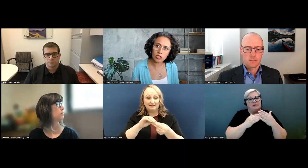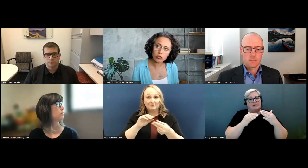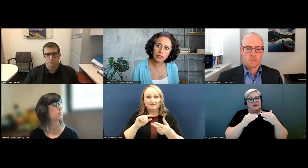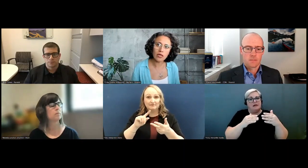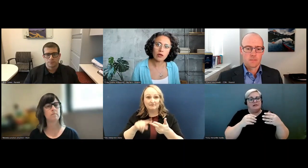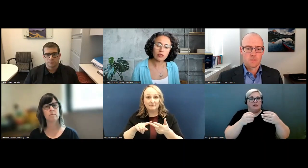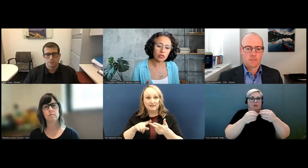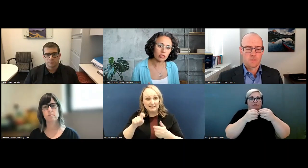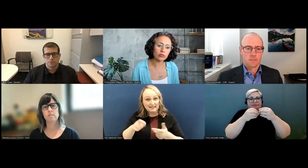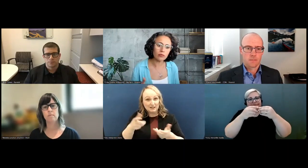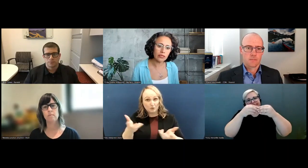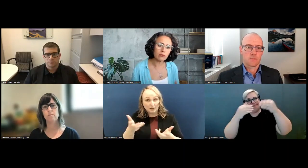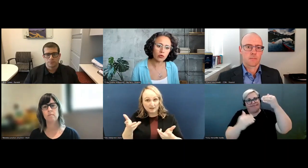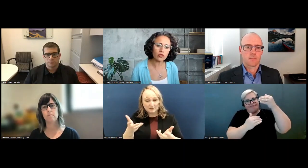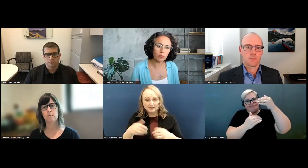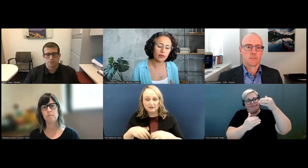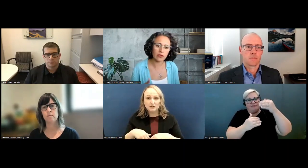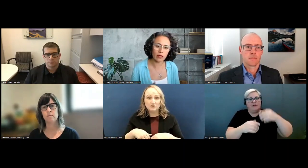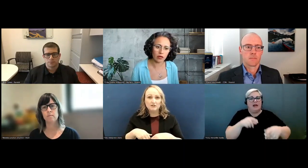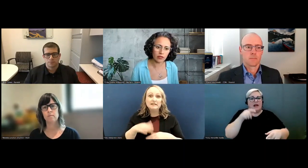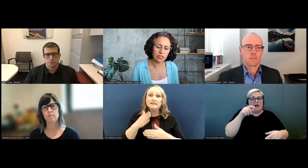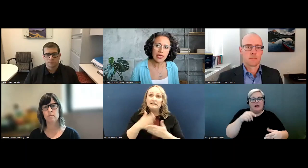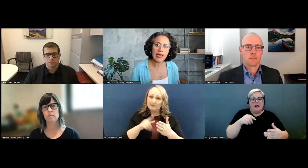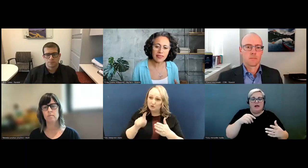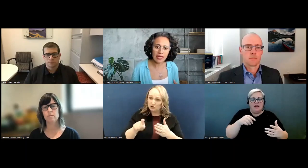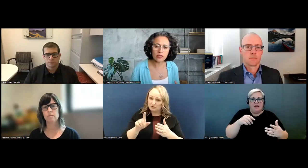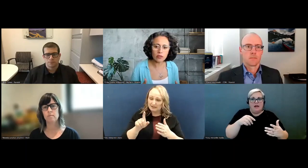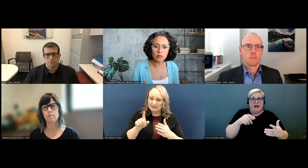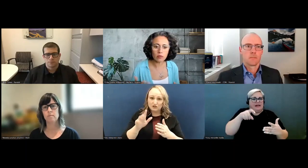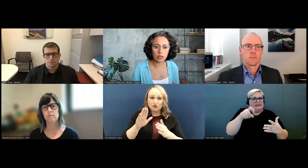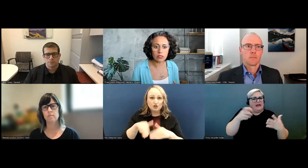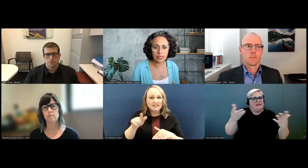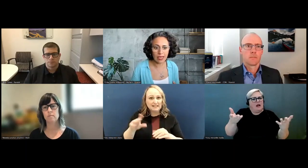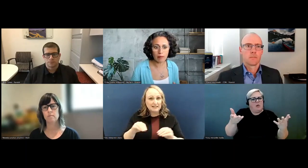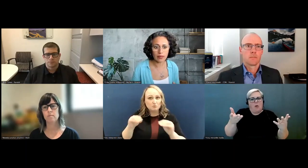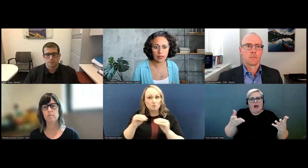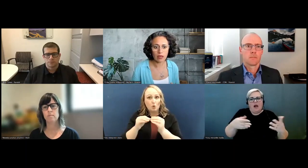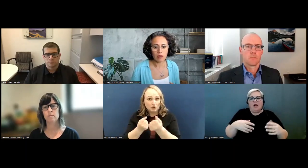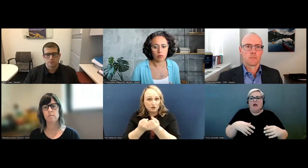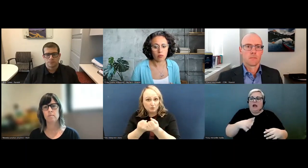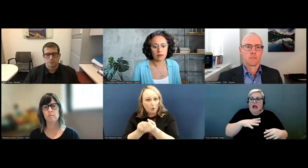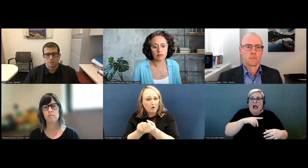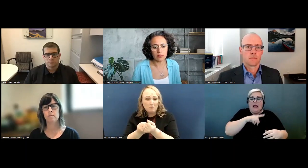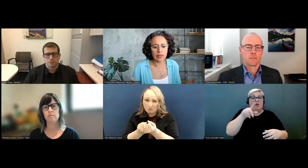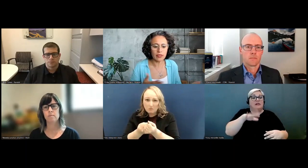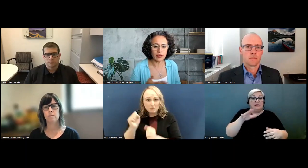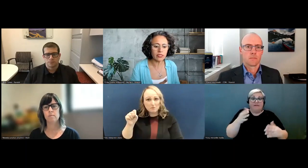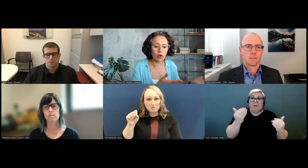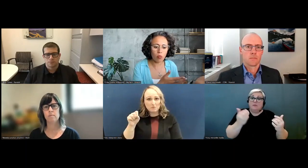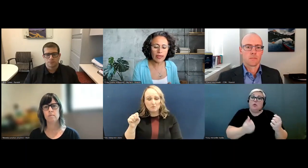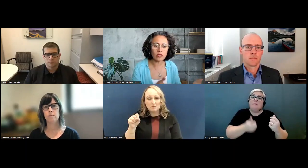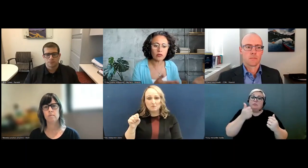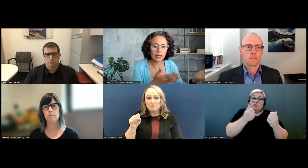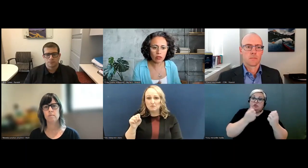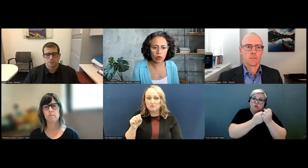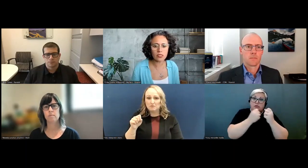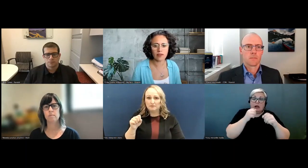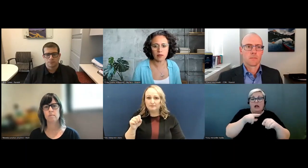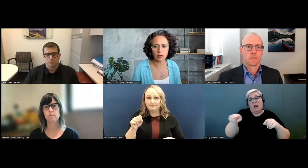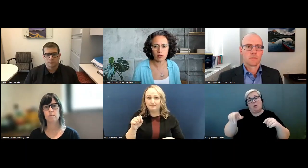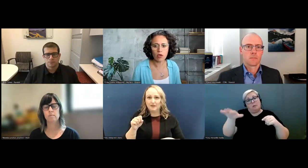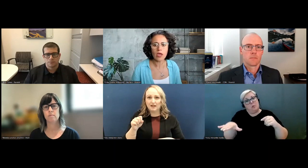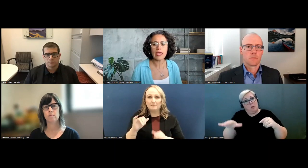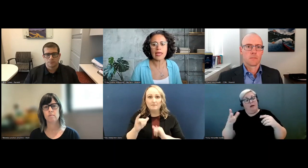Yes, some children will need more support than others, and that is what we want to see happening, that there's a way to make